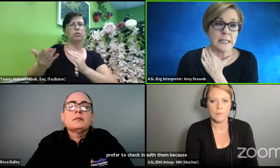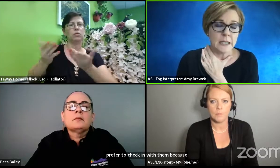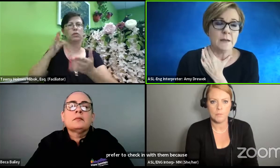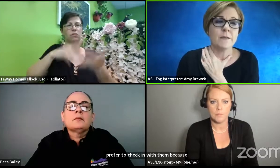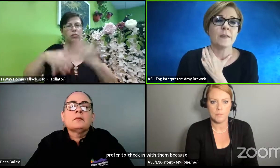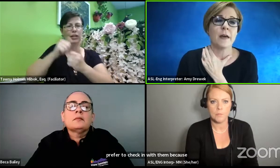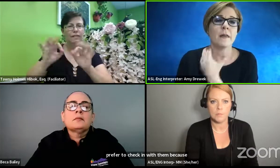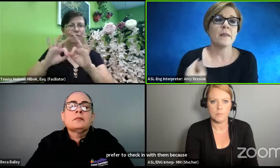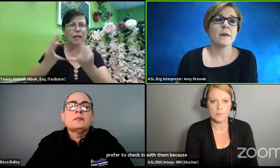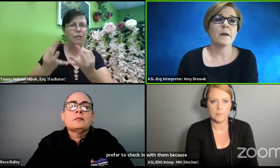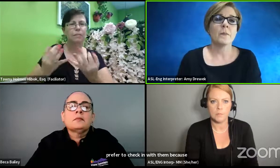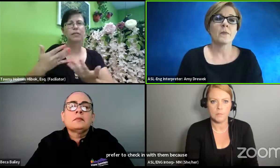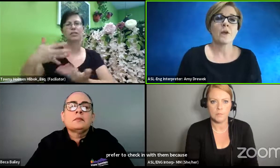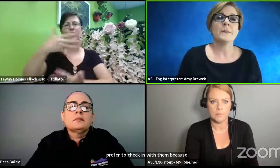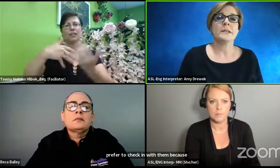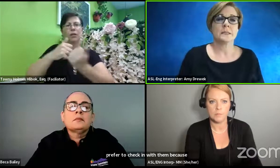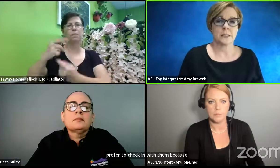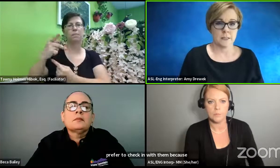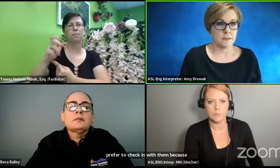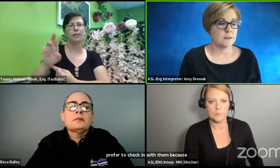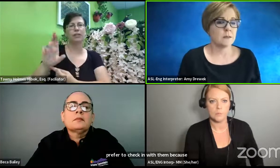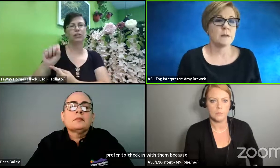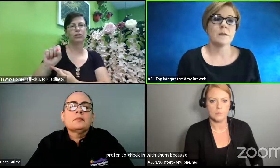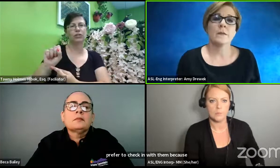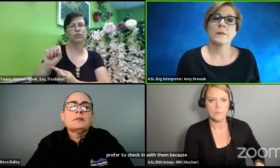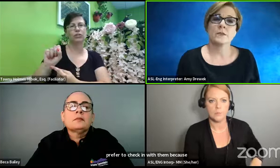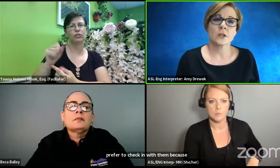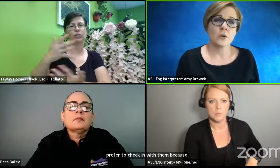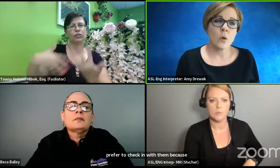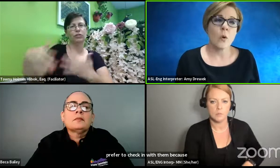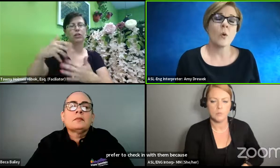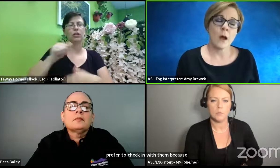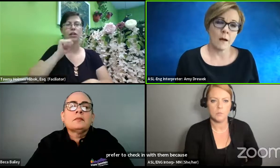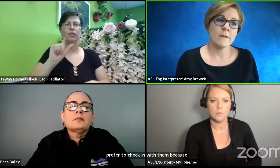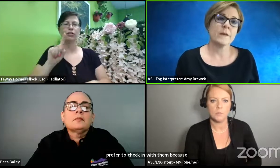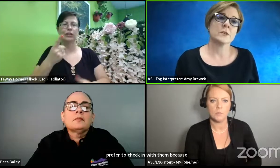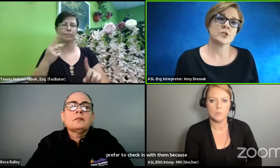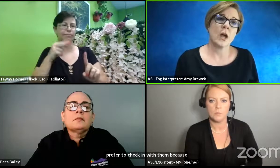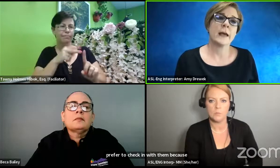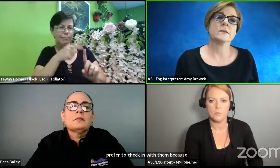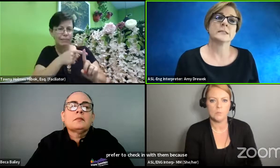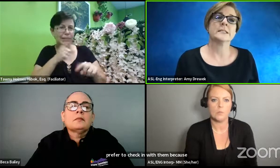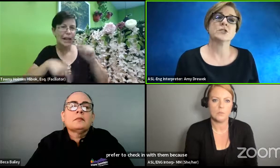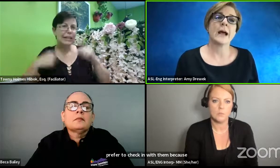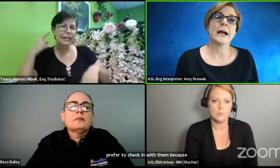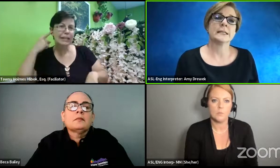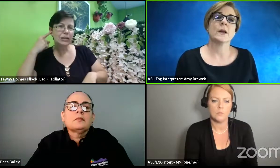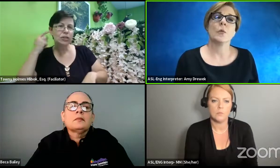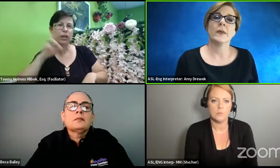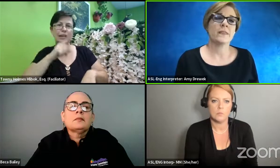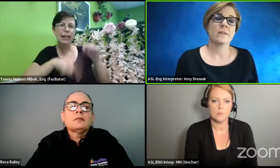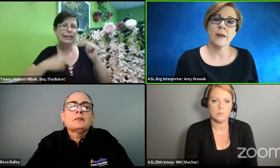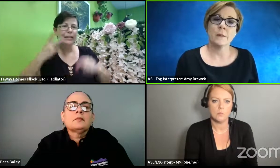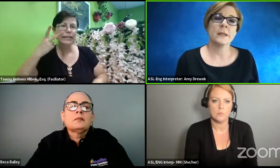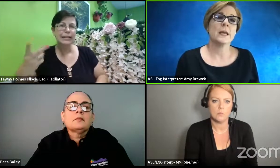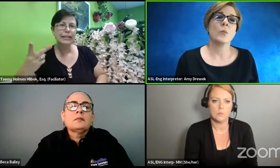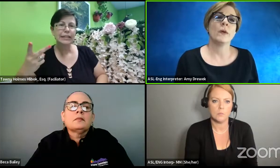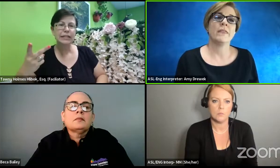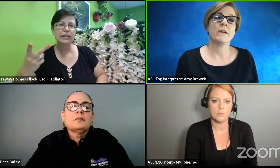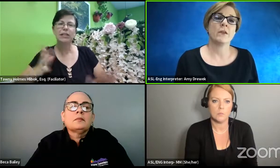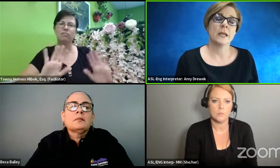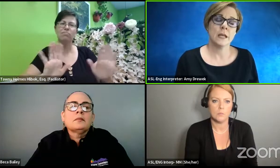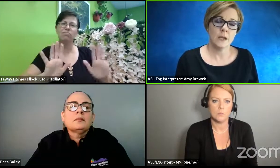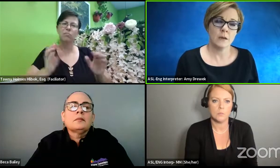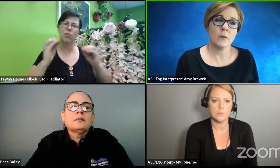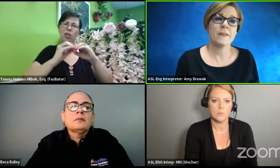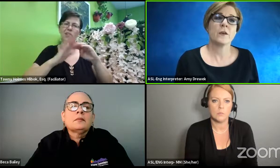I believe that the premise is there's a goal of a child interacting with their family,